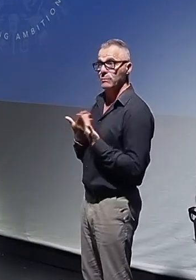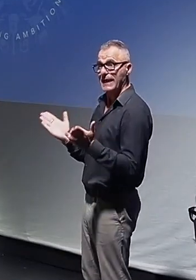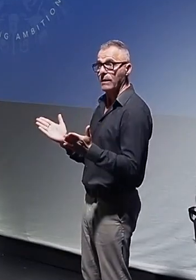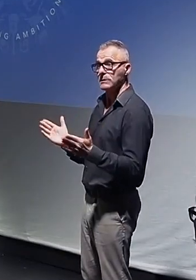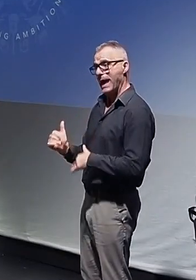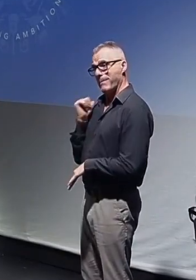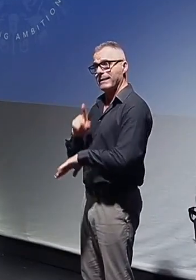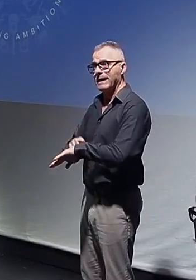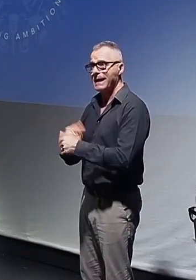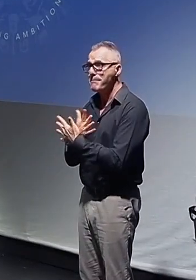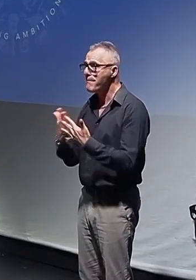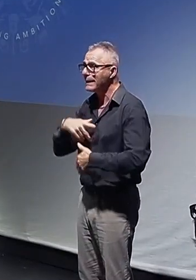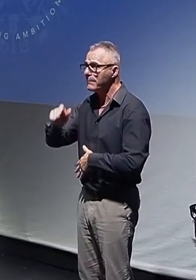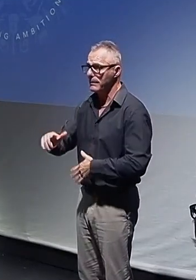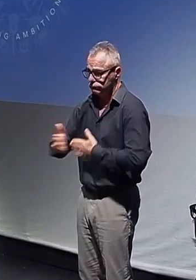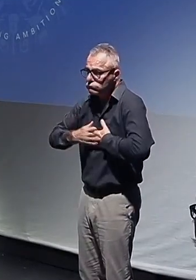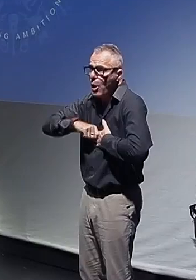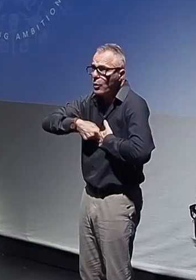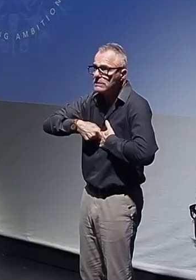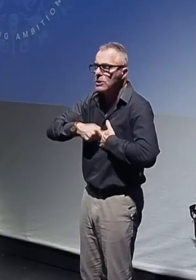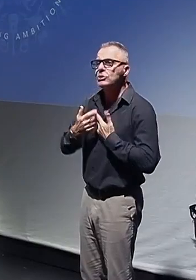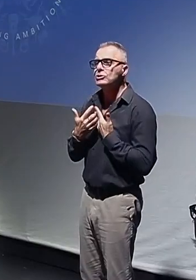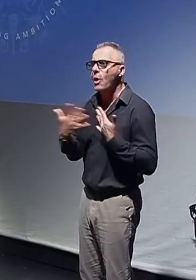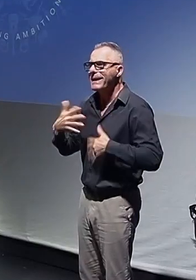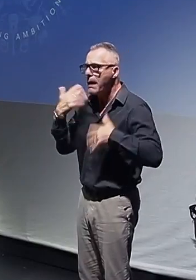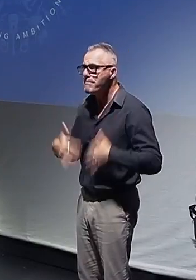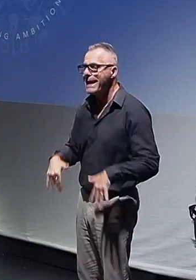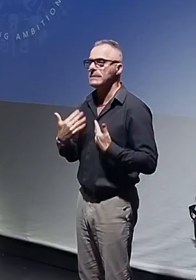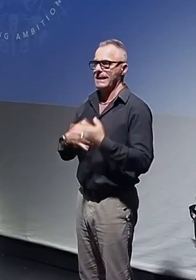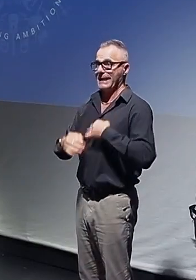when many people weren't. We have so many amazing actors now who are so